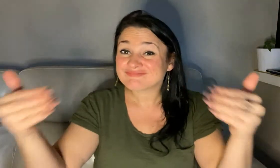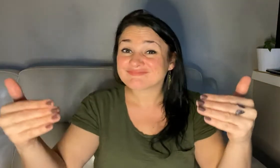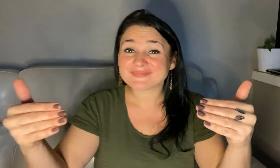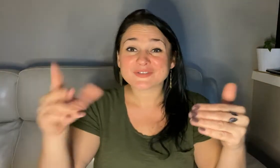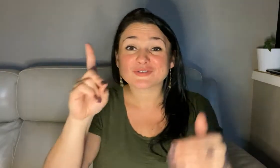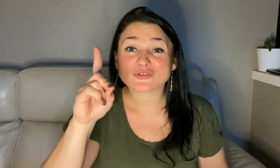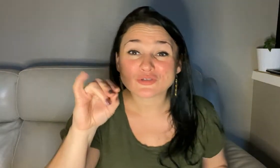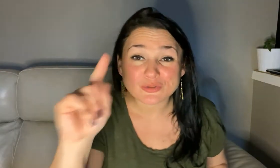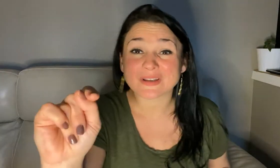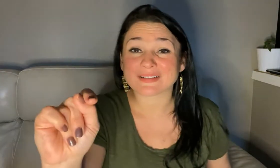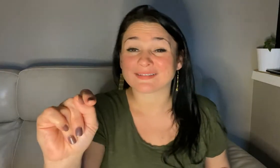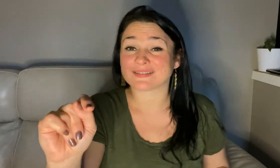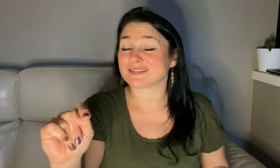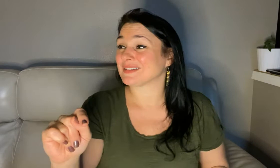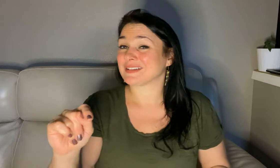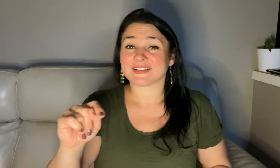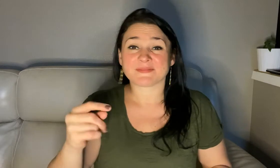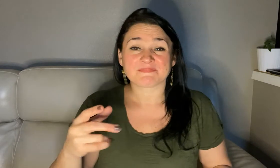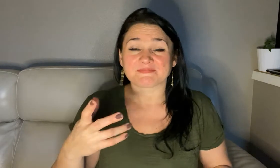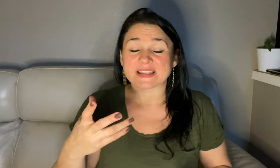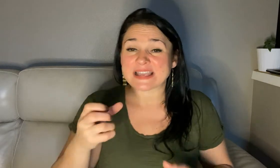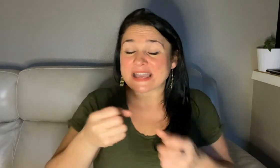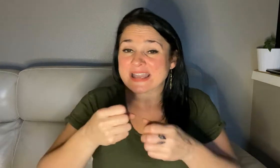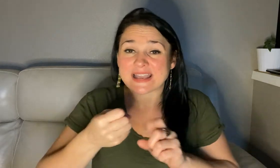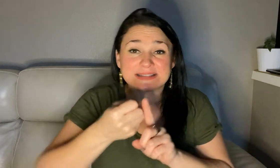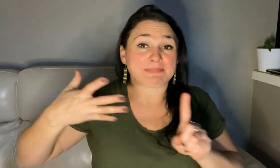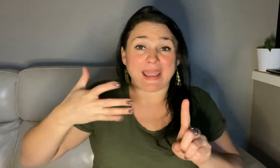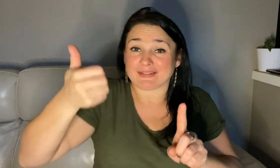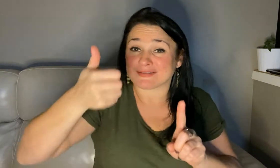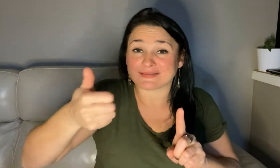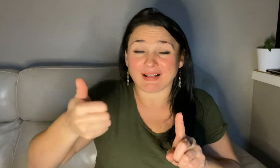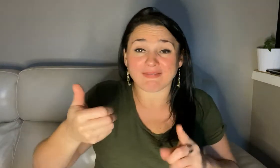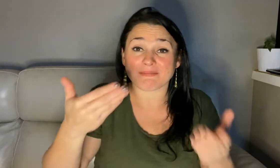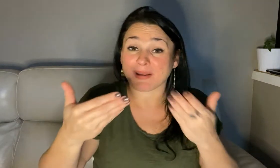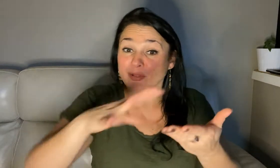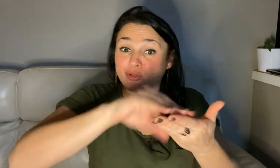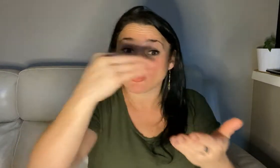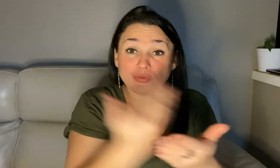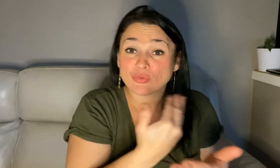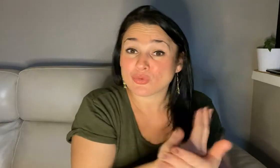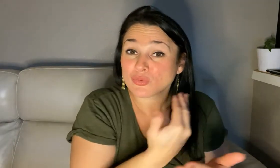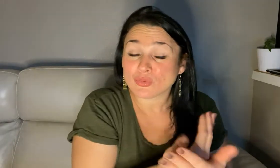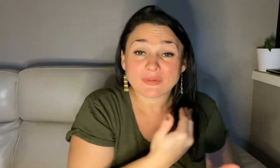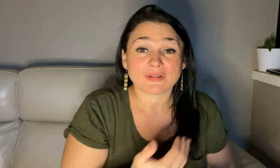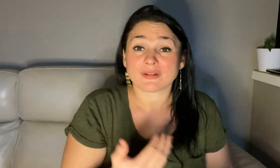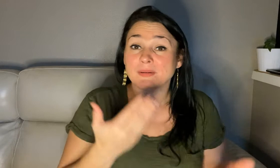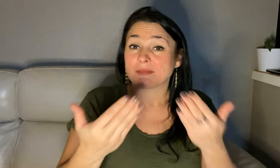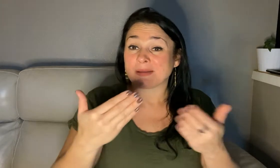risk. Don't care about anything else. Just do it. Who cares about anything else? Expand yourself. Maybe